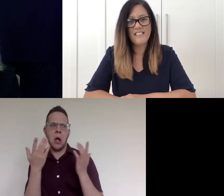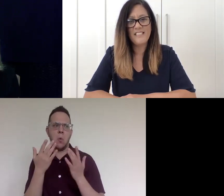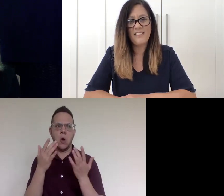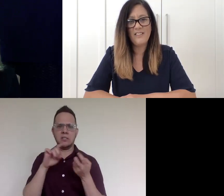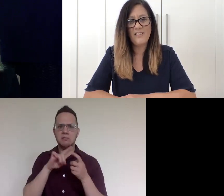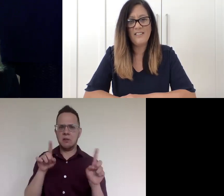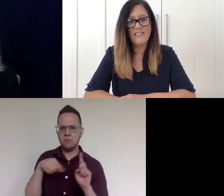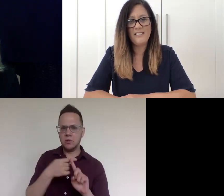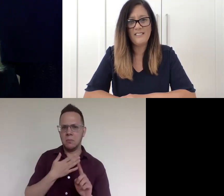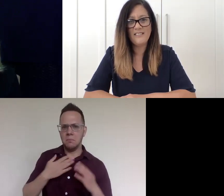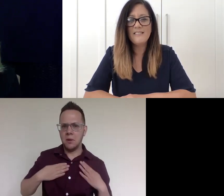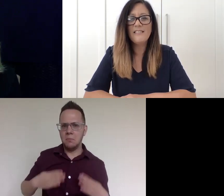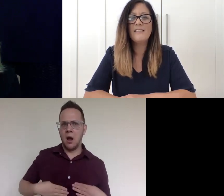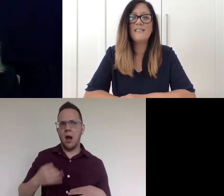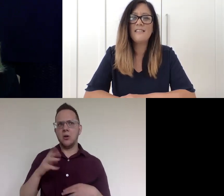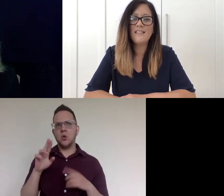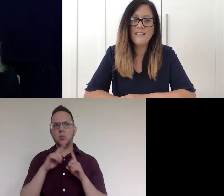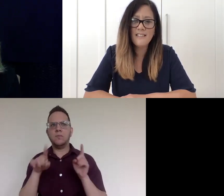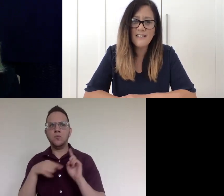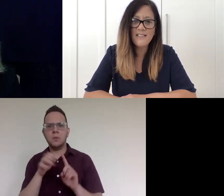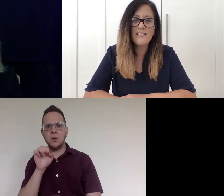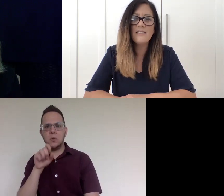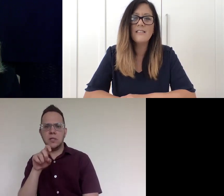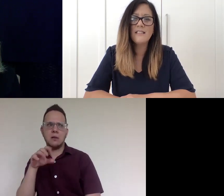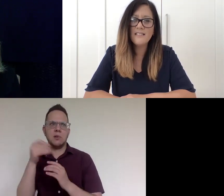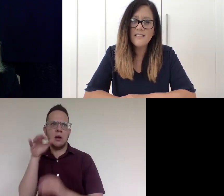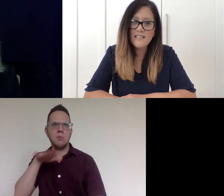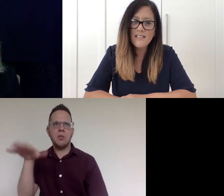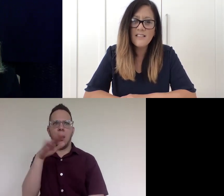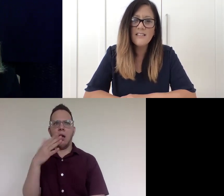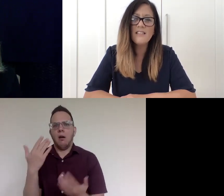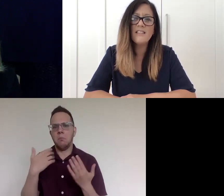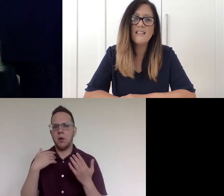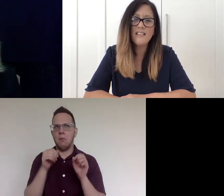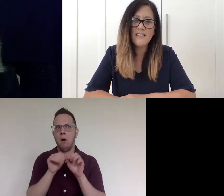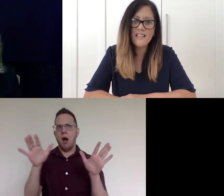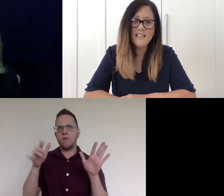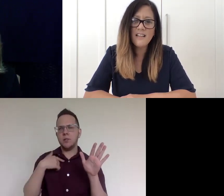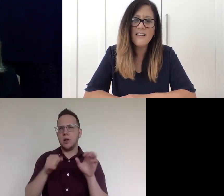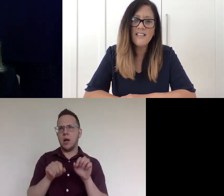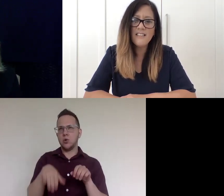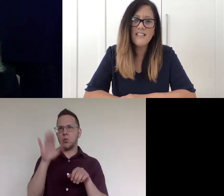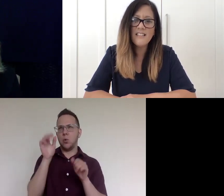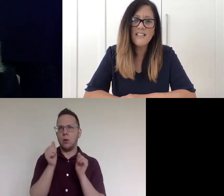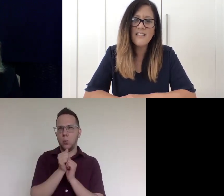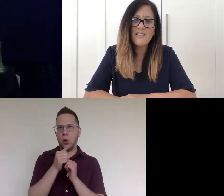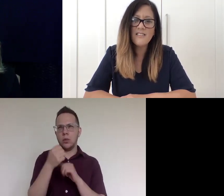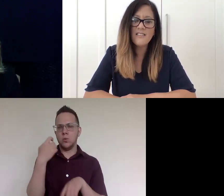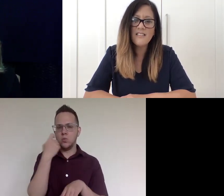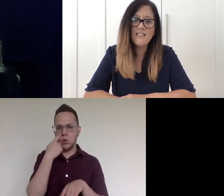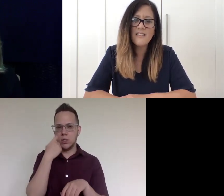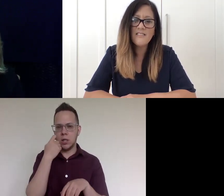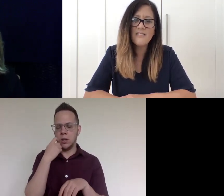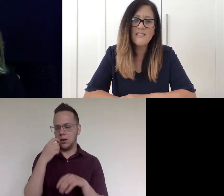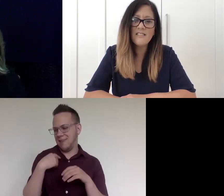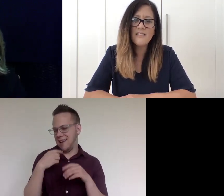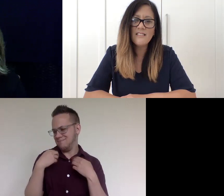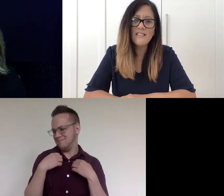I wanted to learn about my body. I wanted to learn about sex and other things